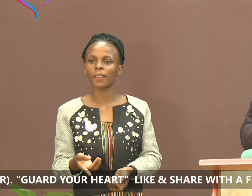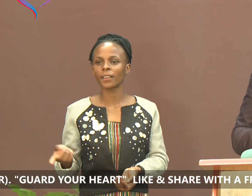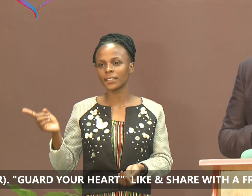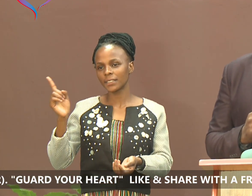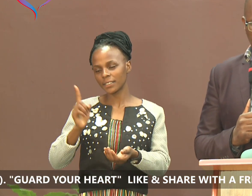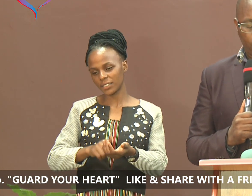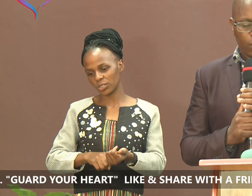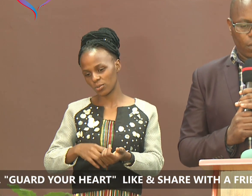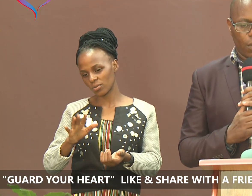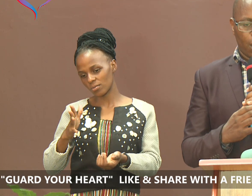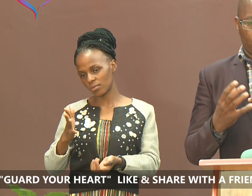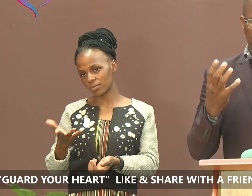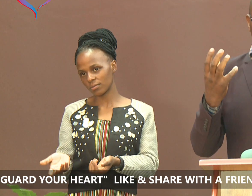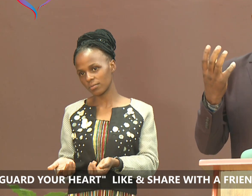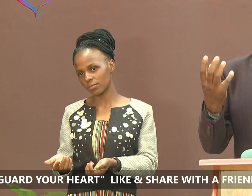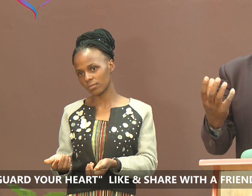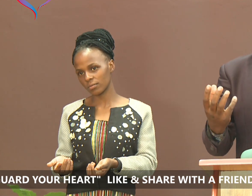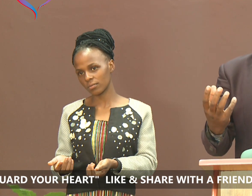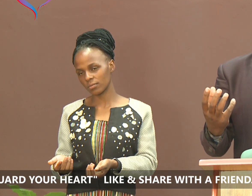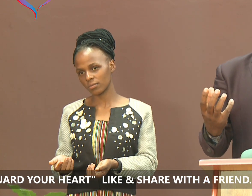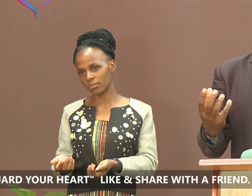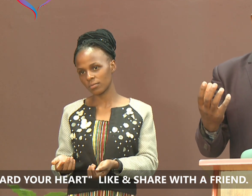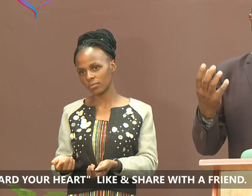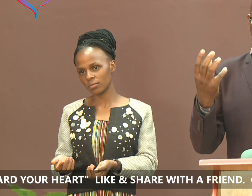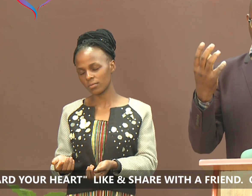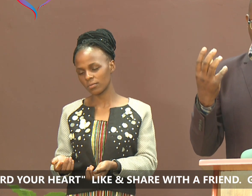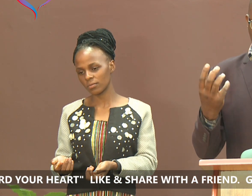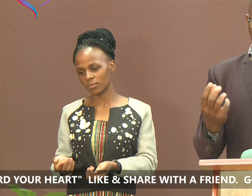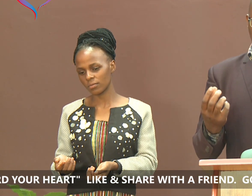water. N'afuna glass y'amazzi. And she got a glass of